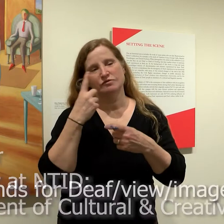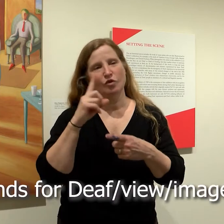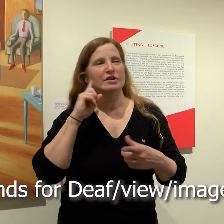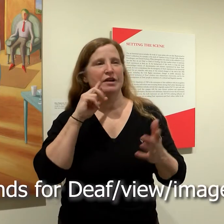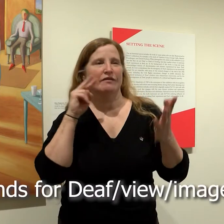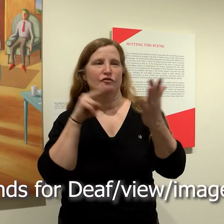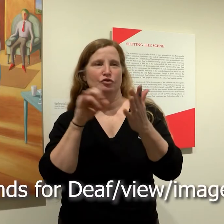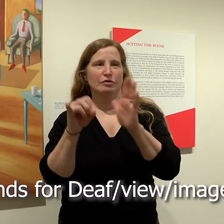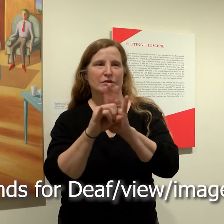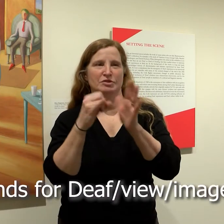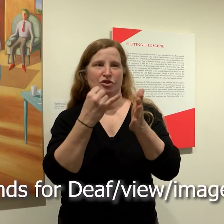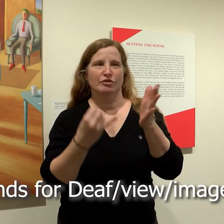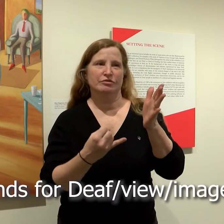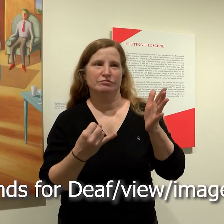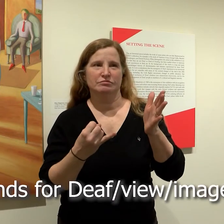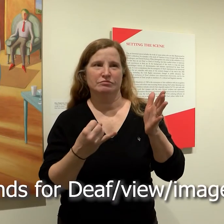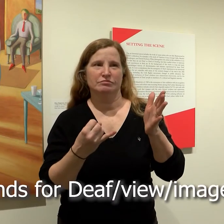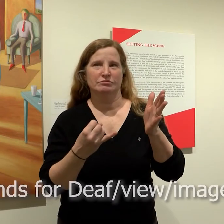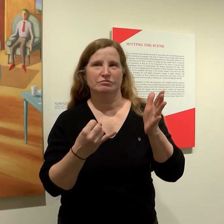IT STANDS FOR DEAF VIEW IMAGE ART.